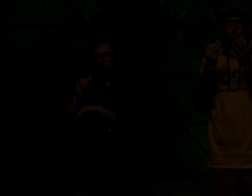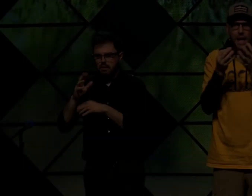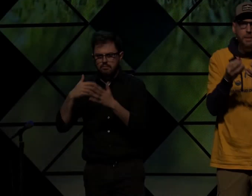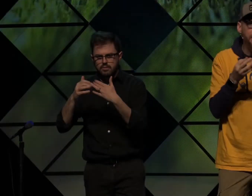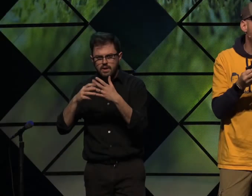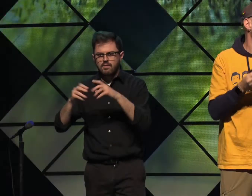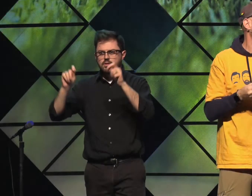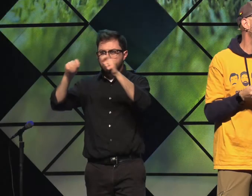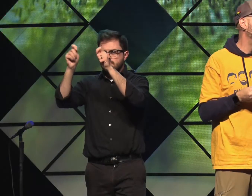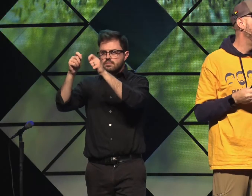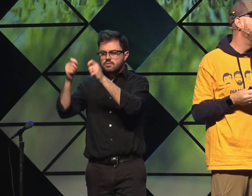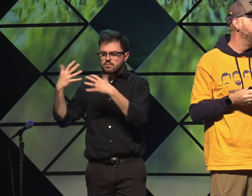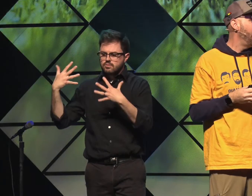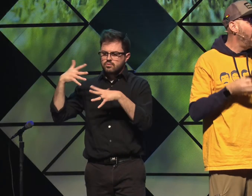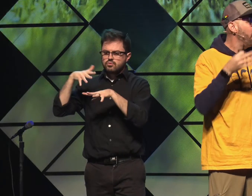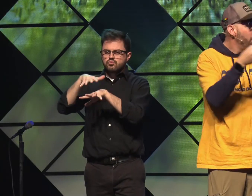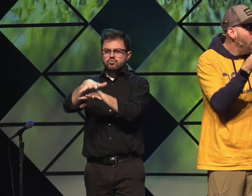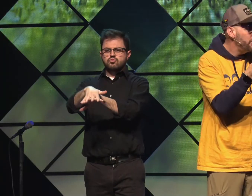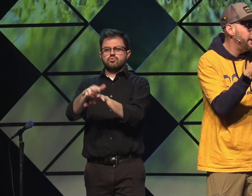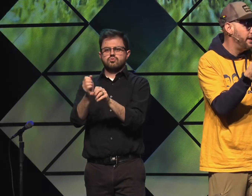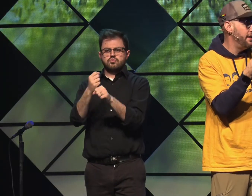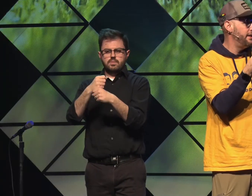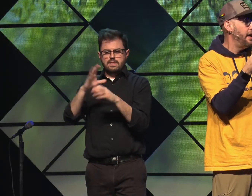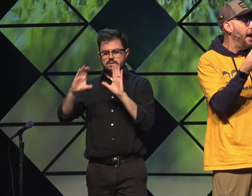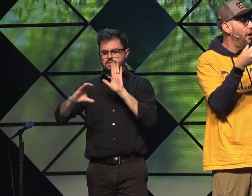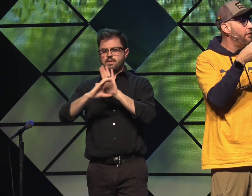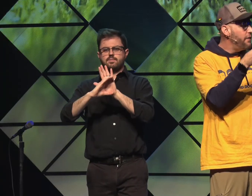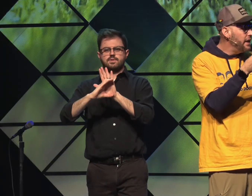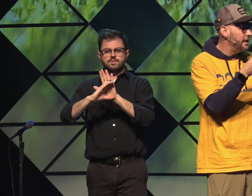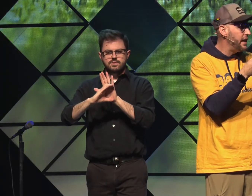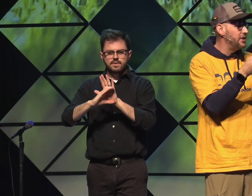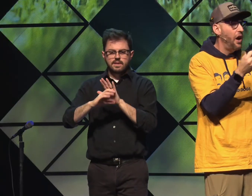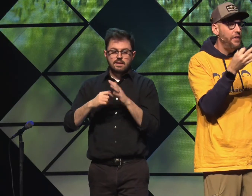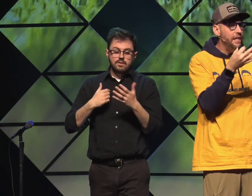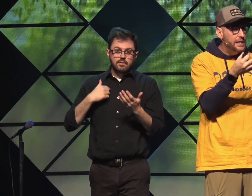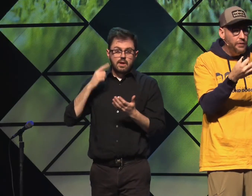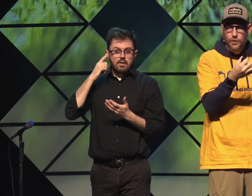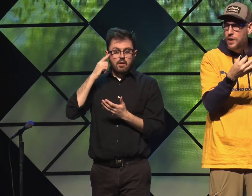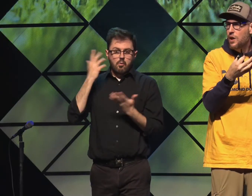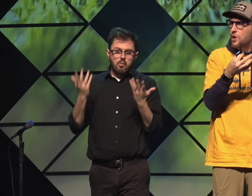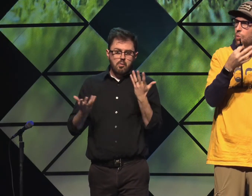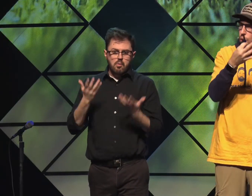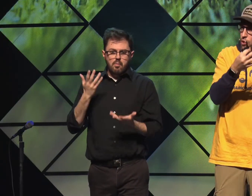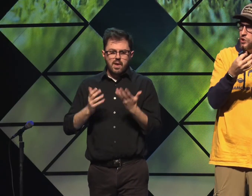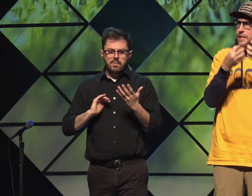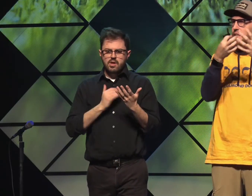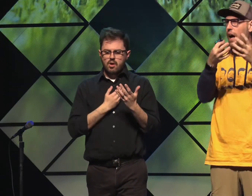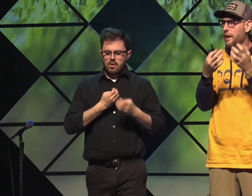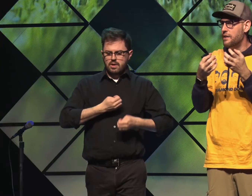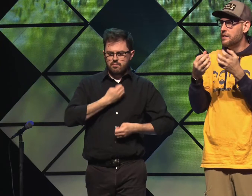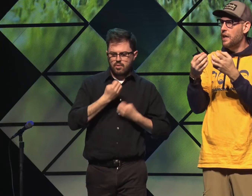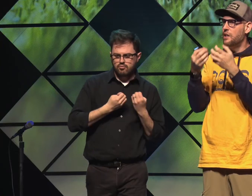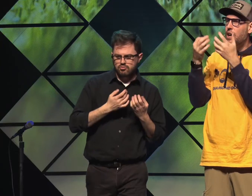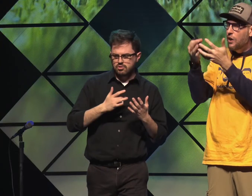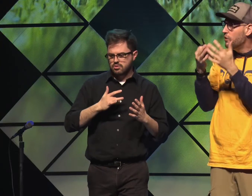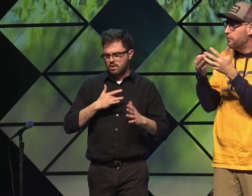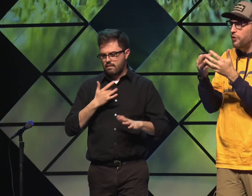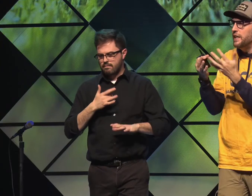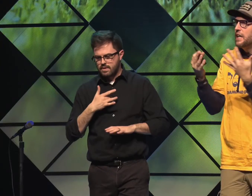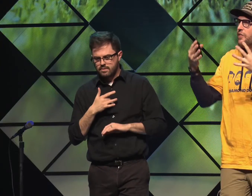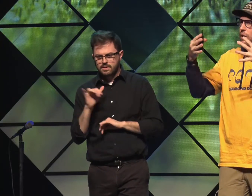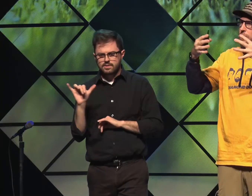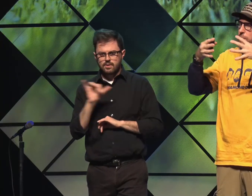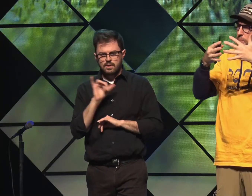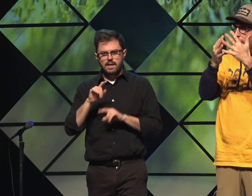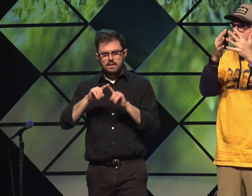is, well, maybe our emotions and our feelings are these different wools and cottons and colorful